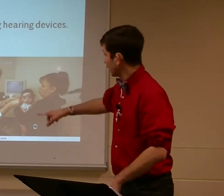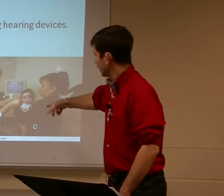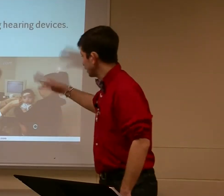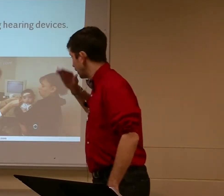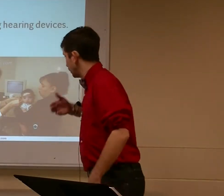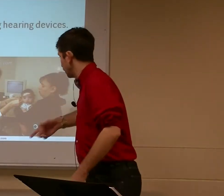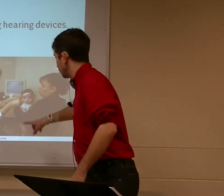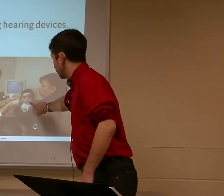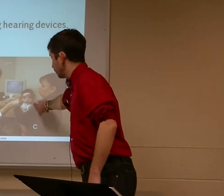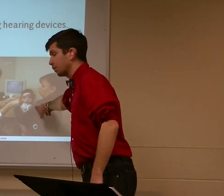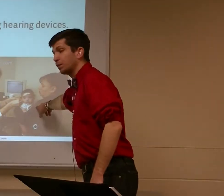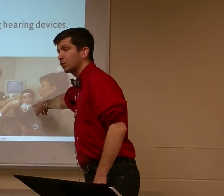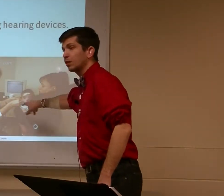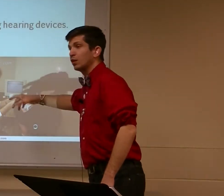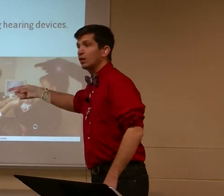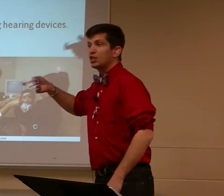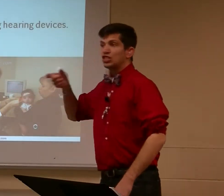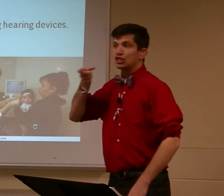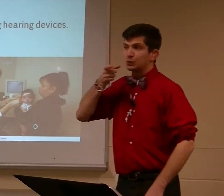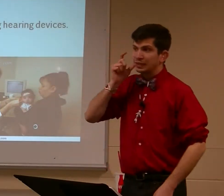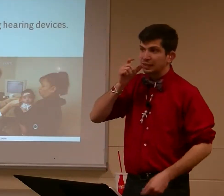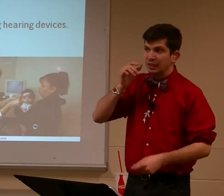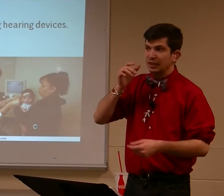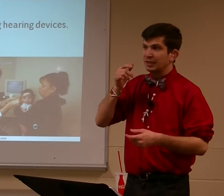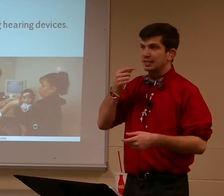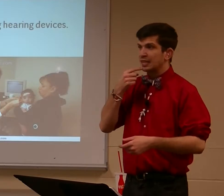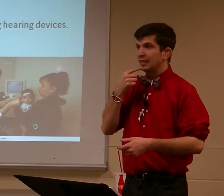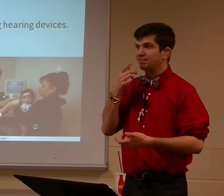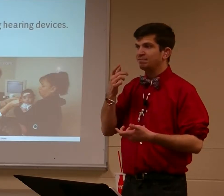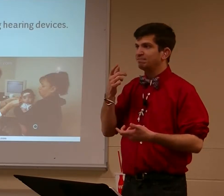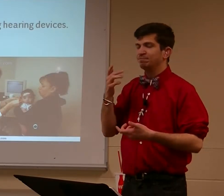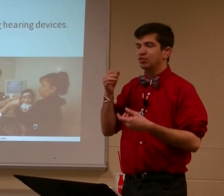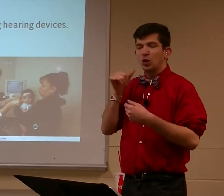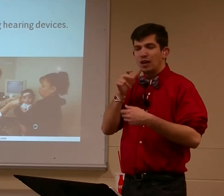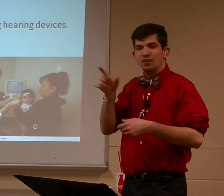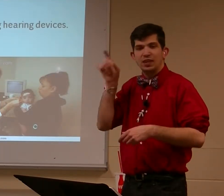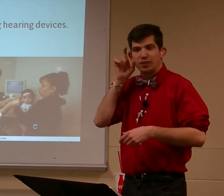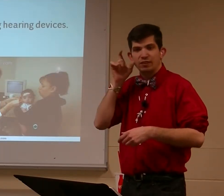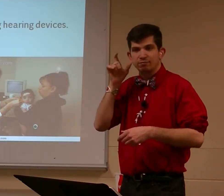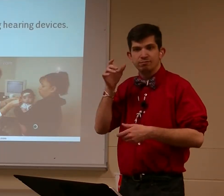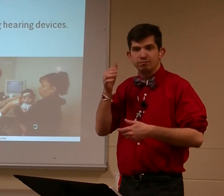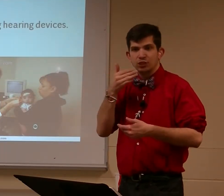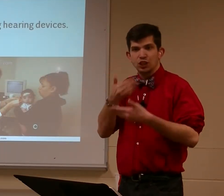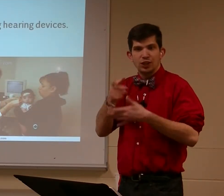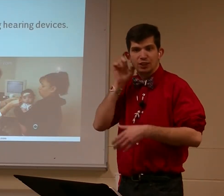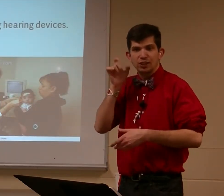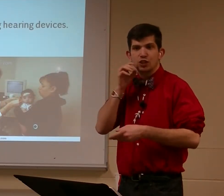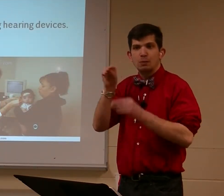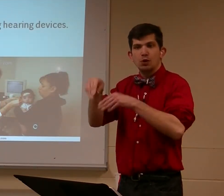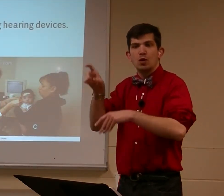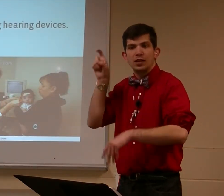this baby, just recently said don't have a good hearing, so they put them on hearing